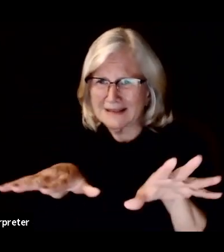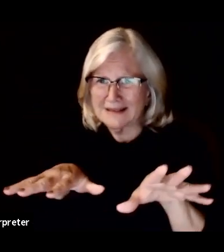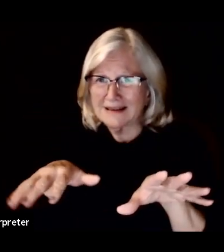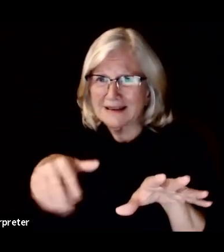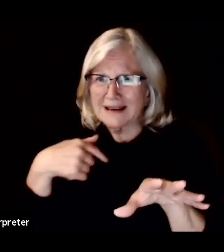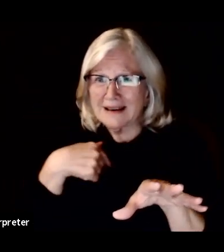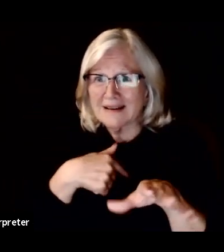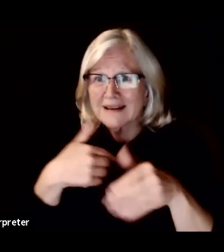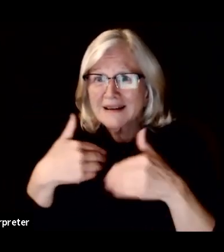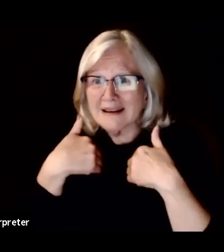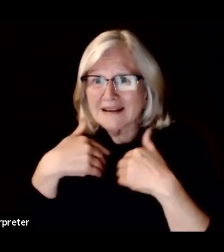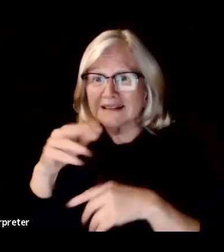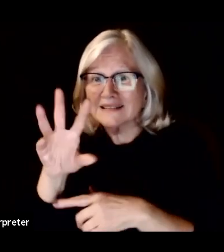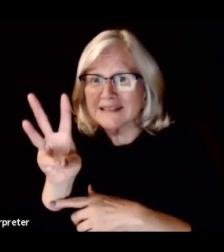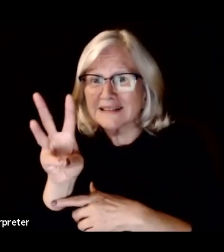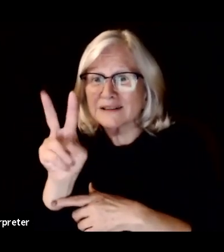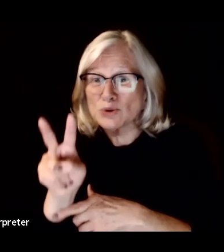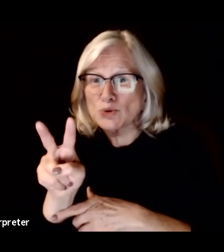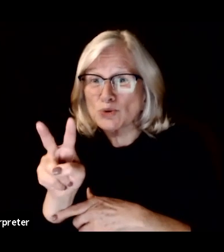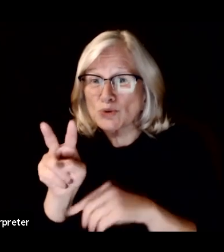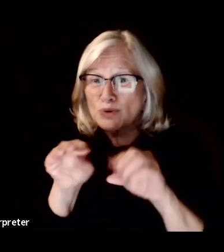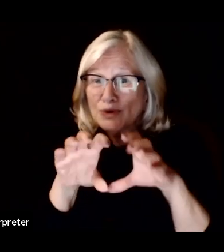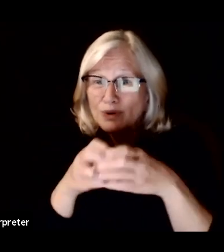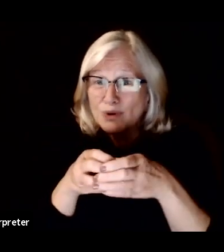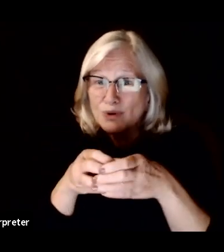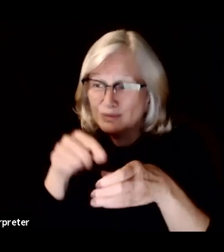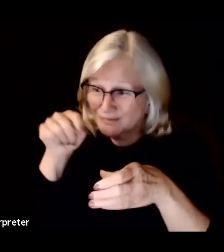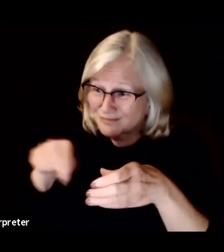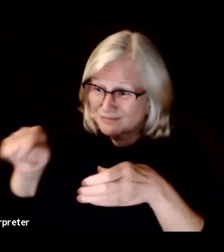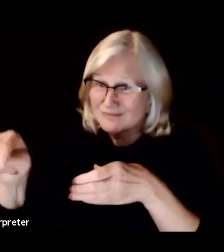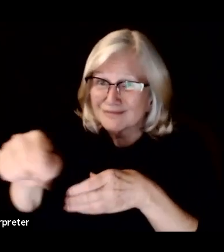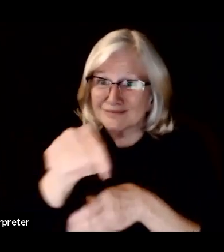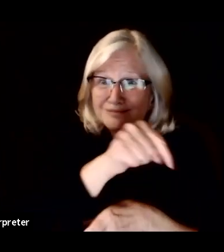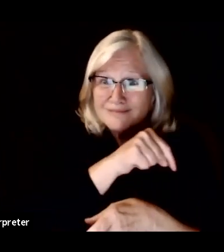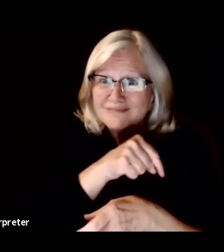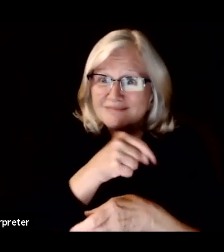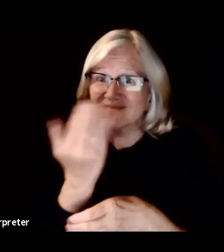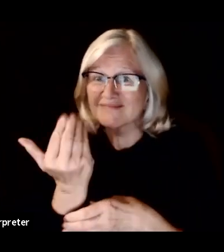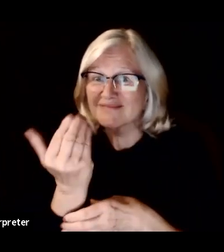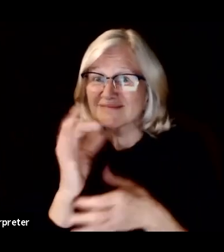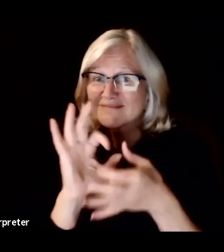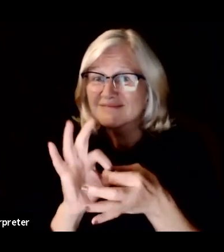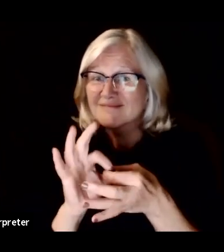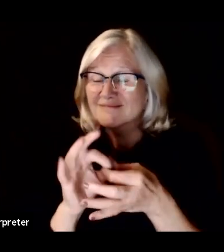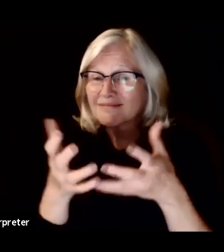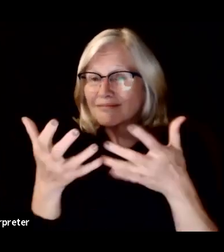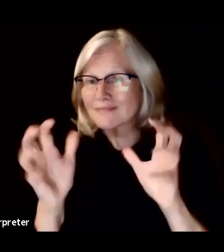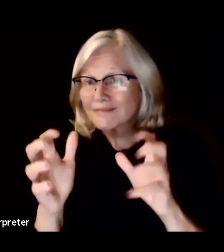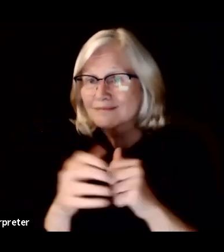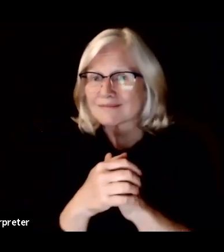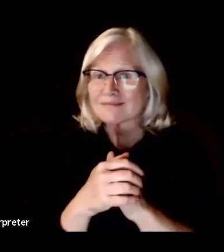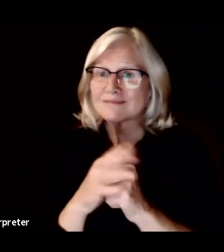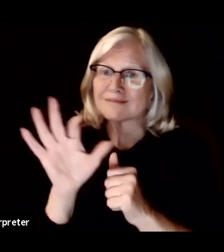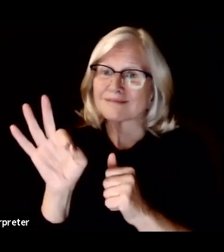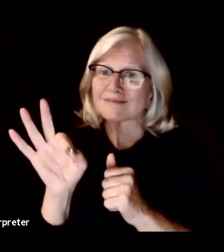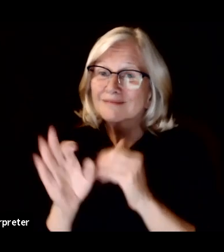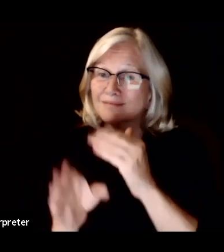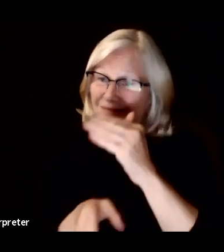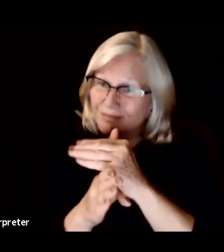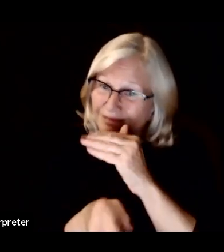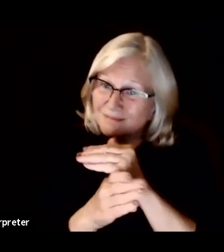or clusters. 15 have been associated with basketball, 9 with soccer, 9 with hockey, 9 with football,